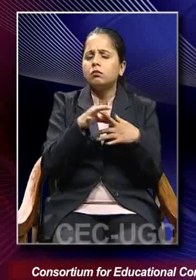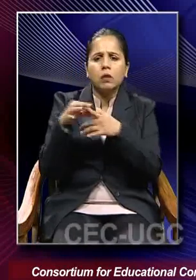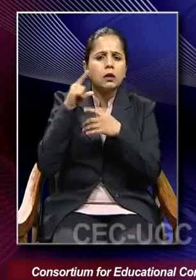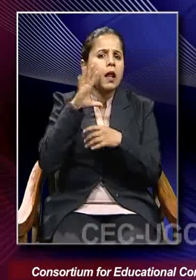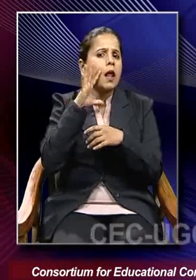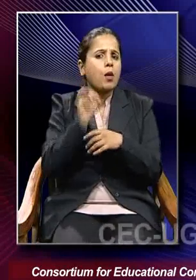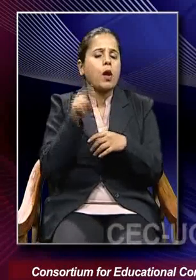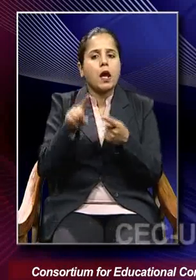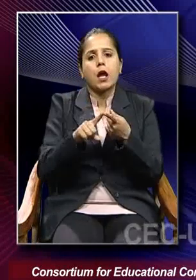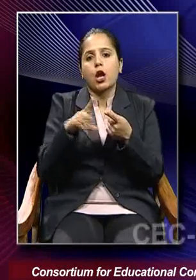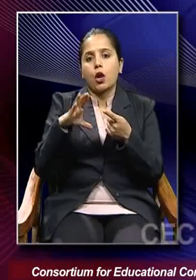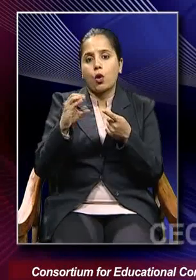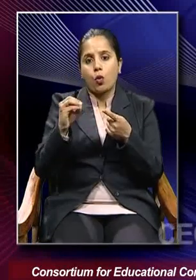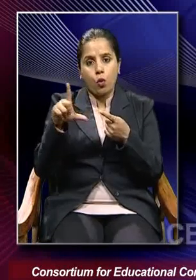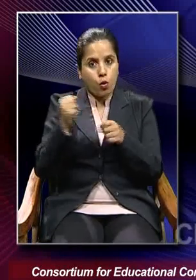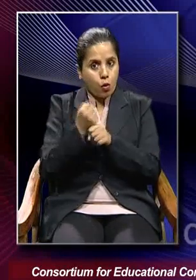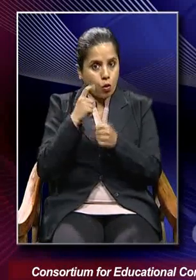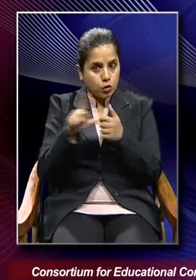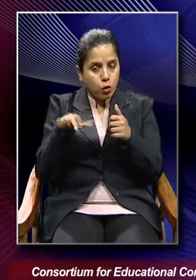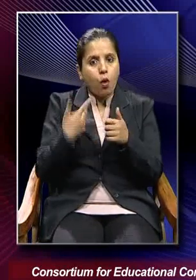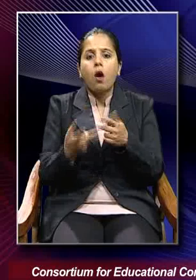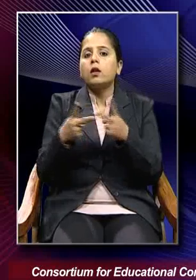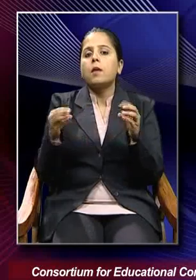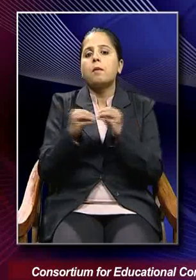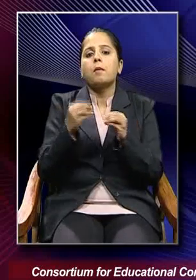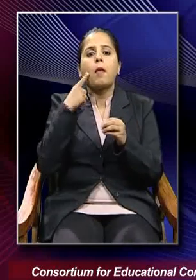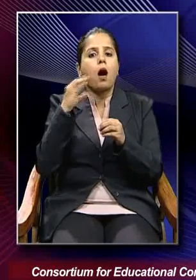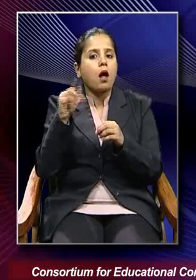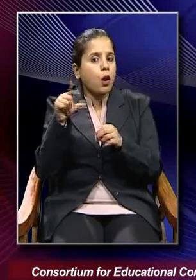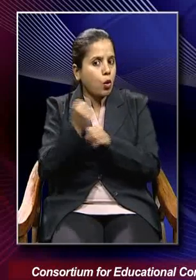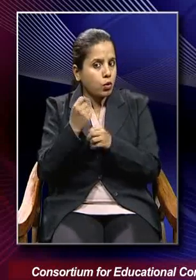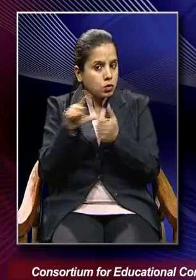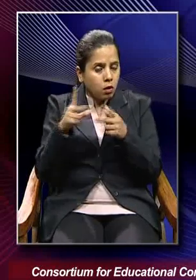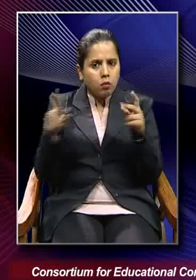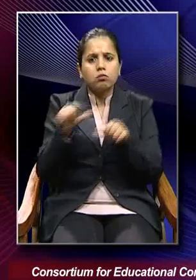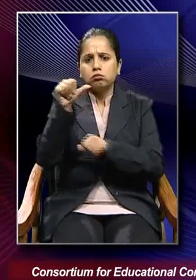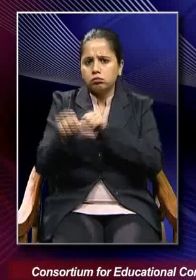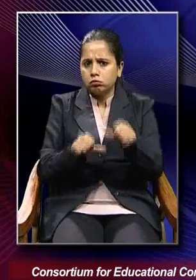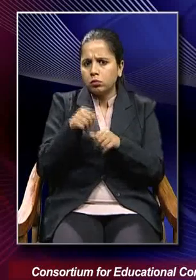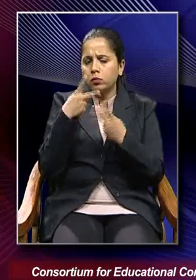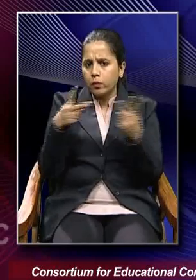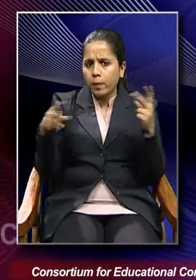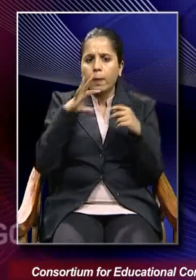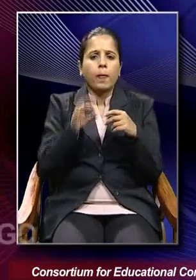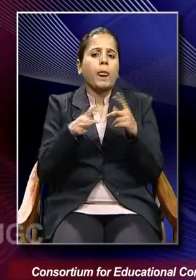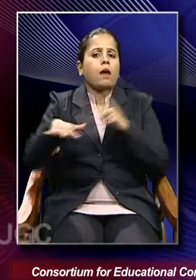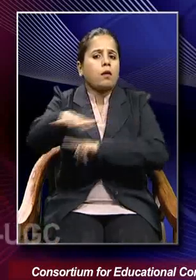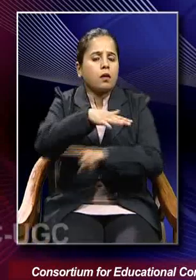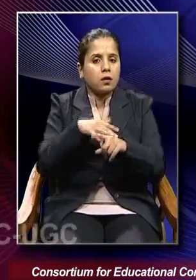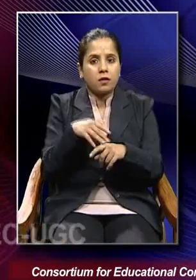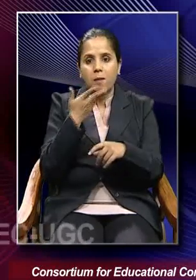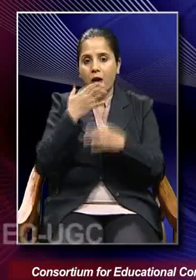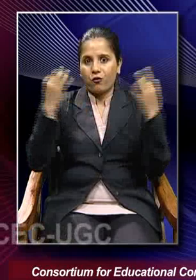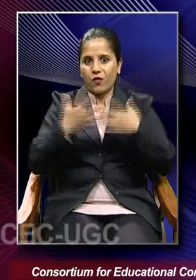ongoing ecological and biological processes in the evolution and development of terrestrial,